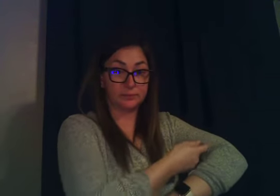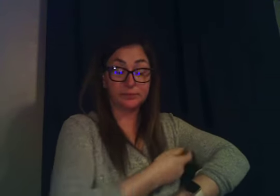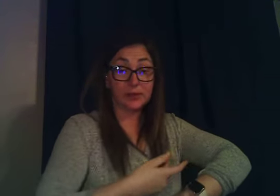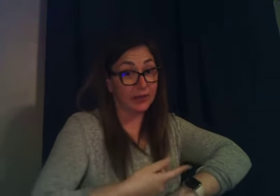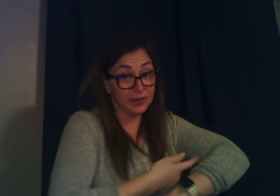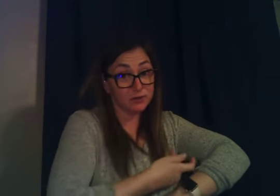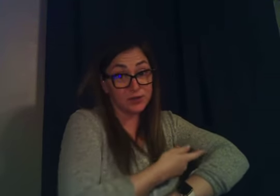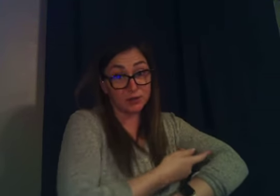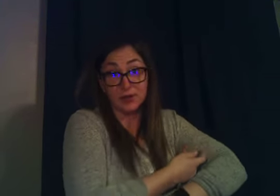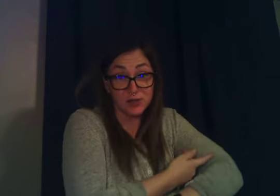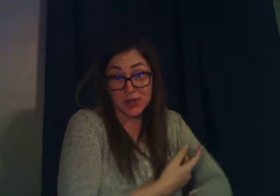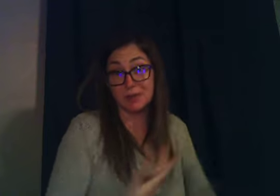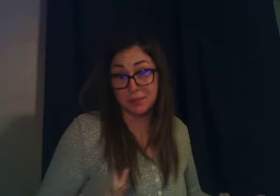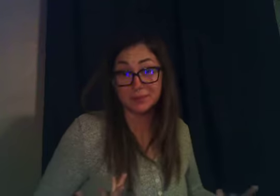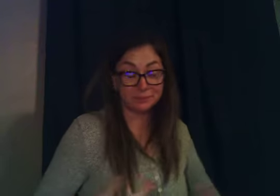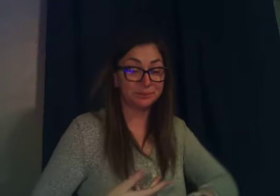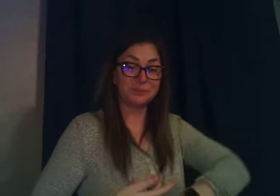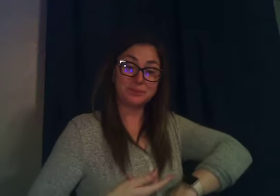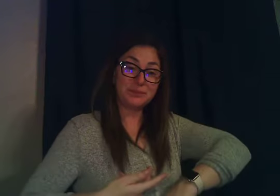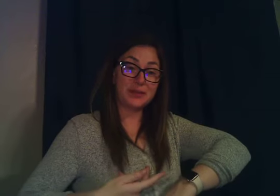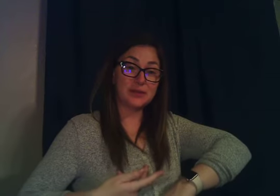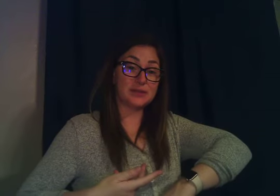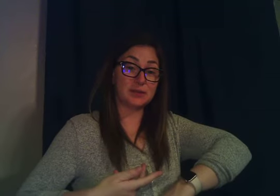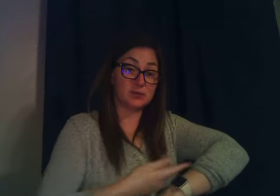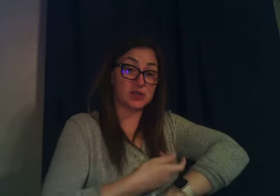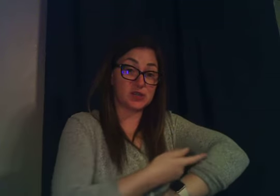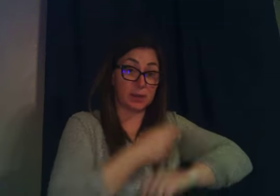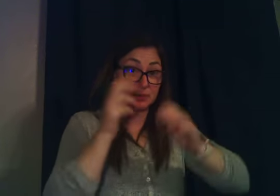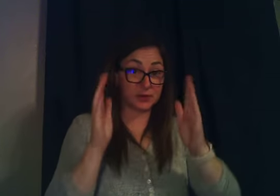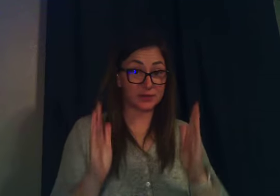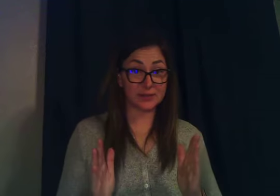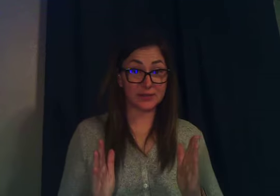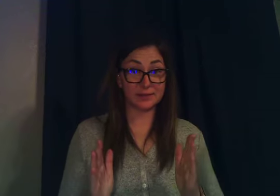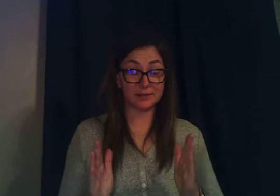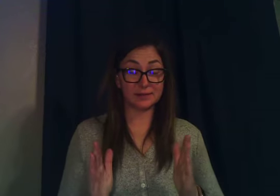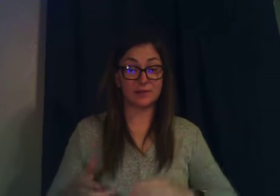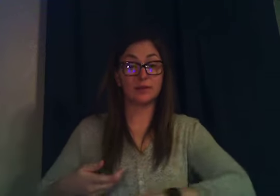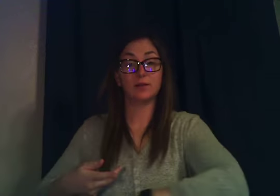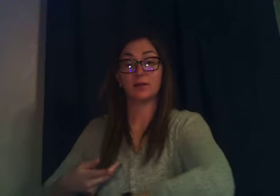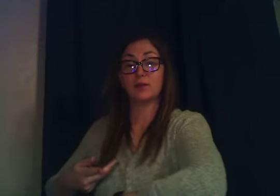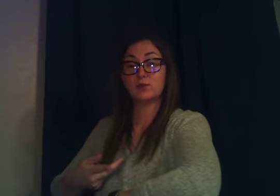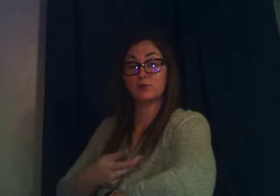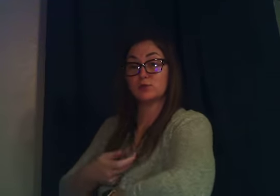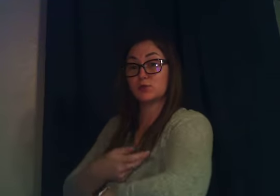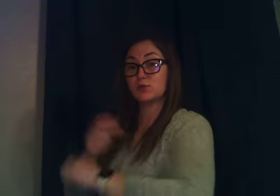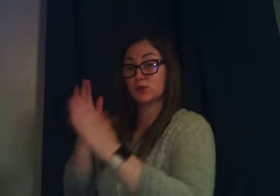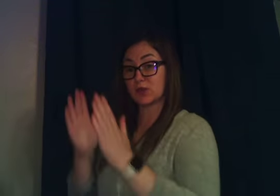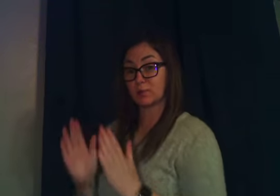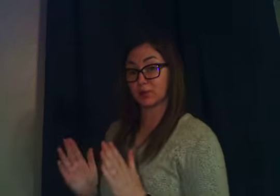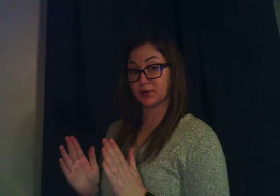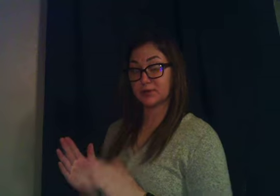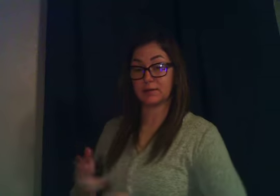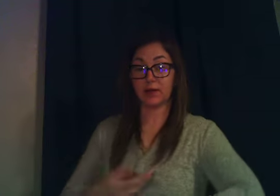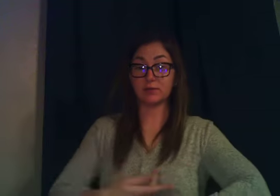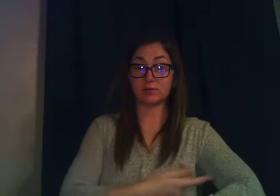like you're shearing a sheep. So shepherds, shepherds. Okay? So